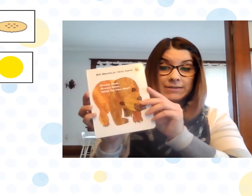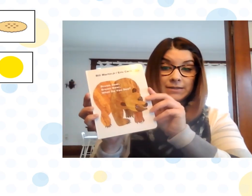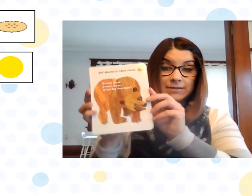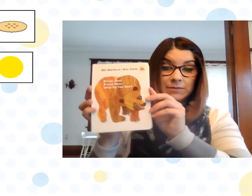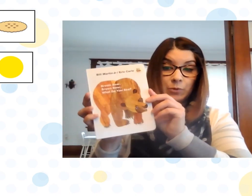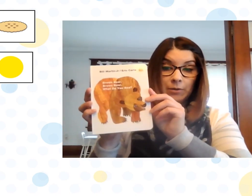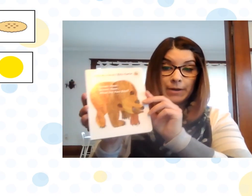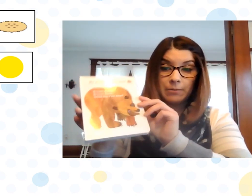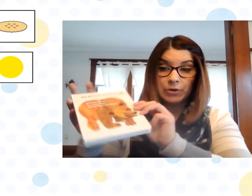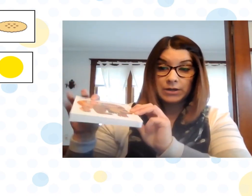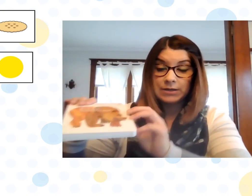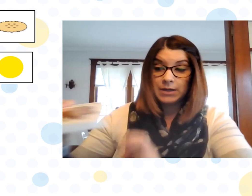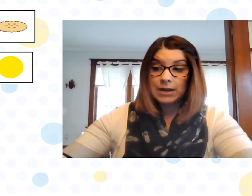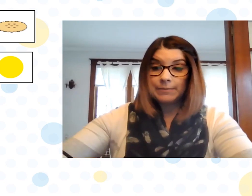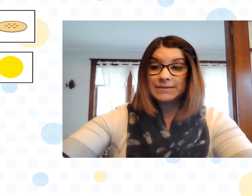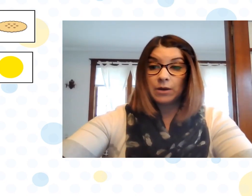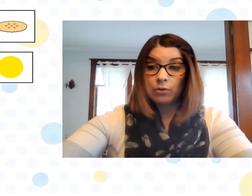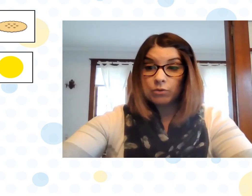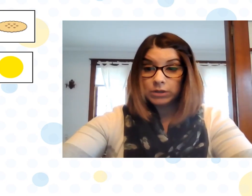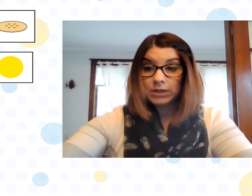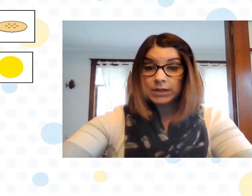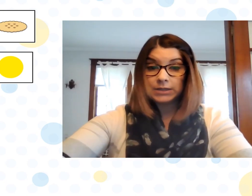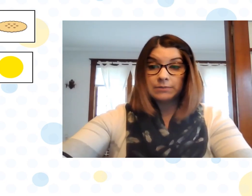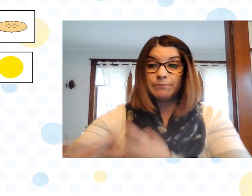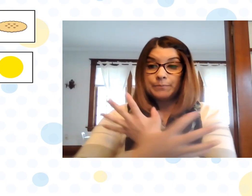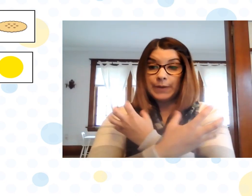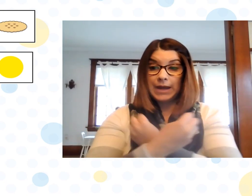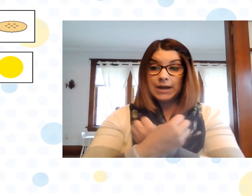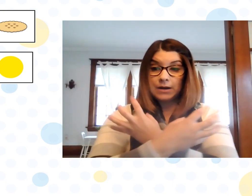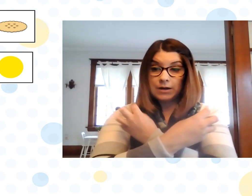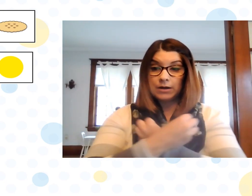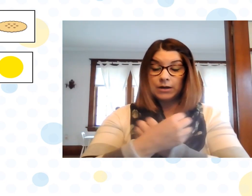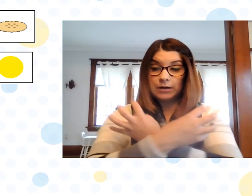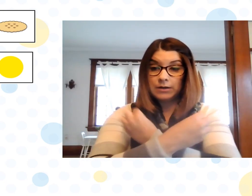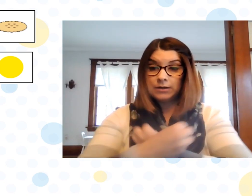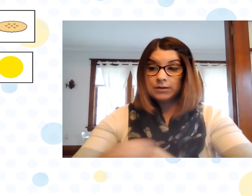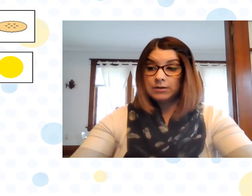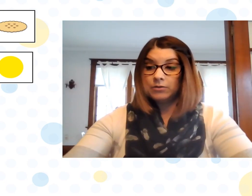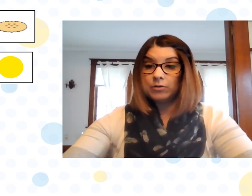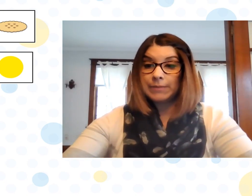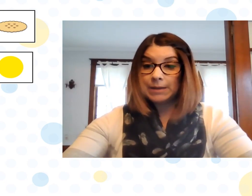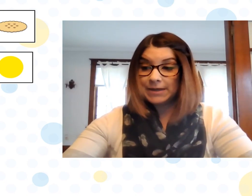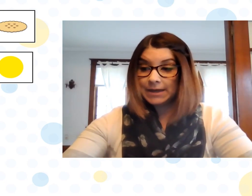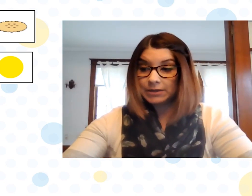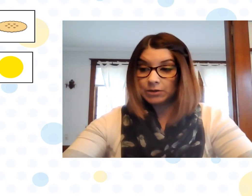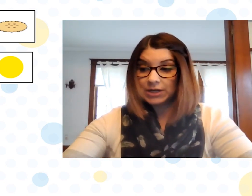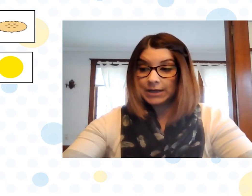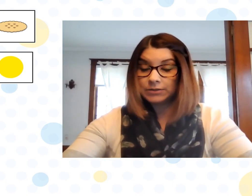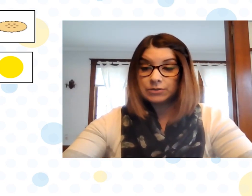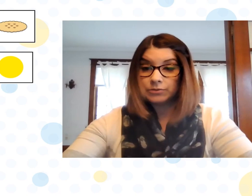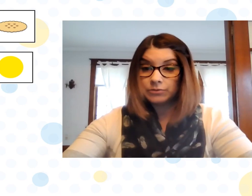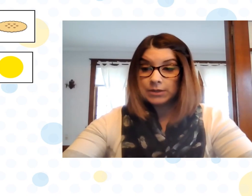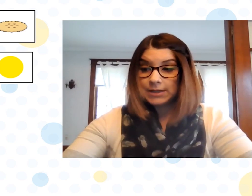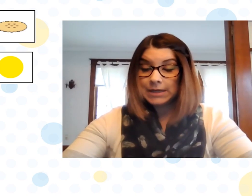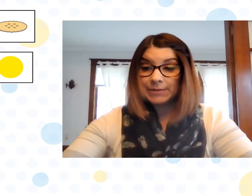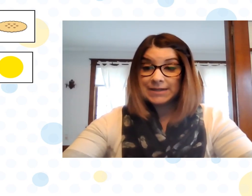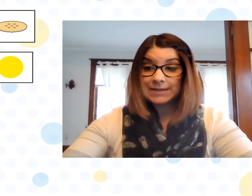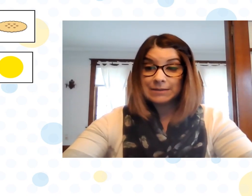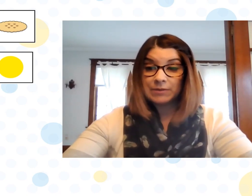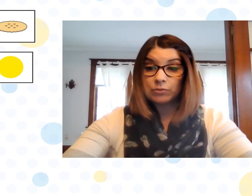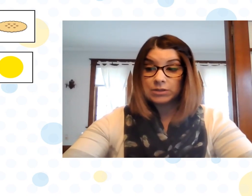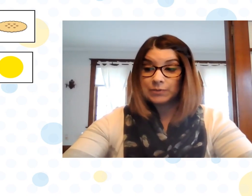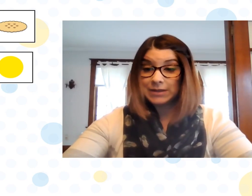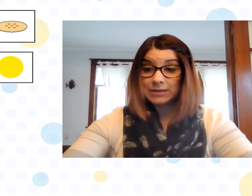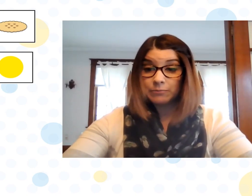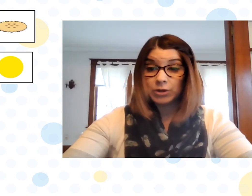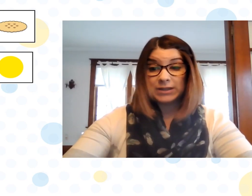instance, this brown bear book, I might say, oh, look, bear. Or maybe get your child to imitate some of the